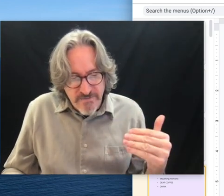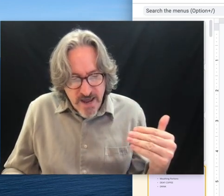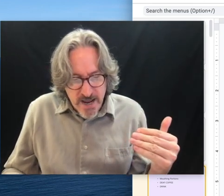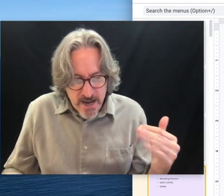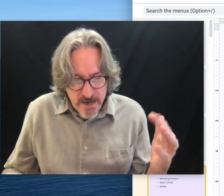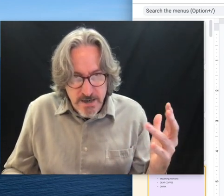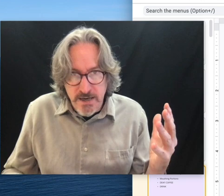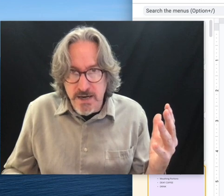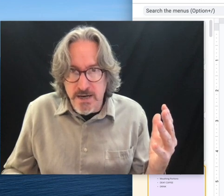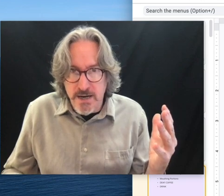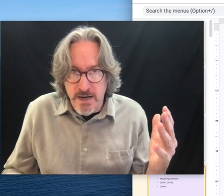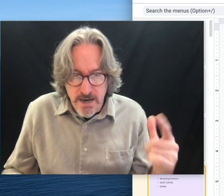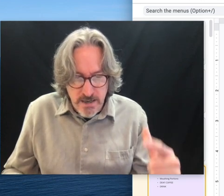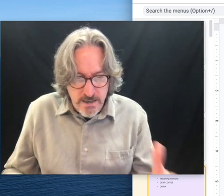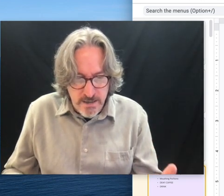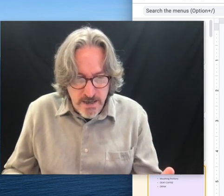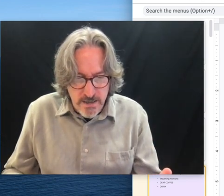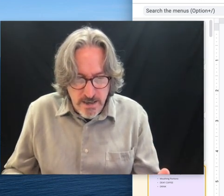And